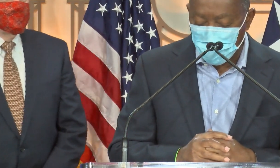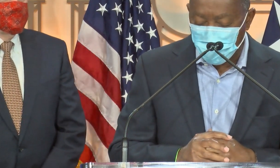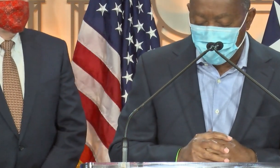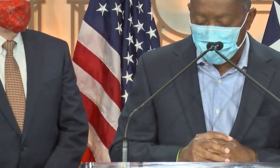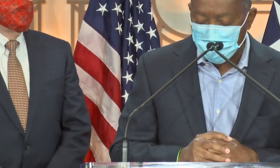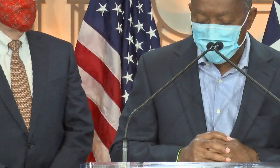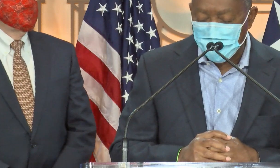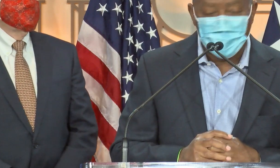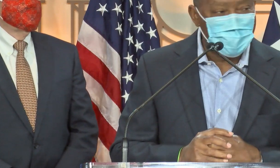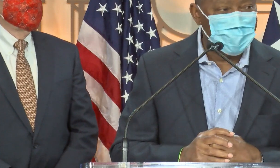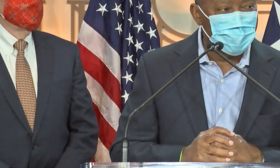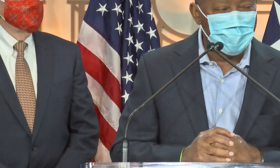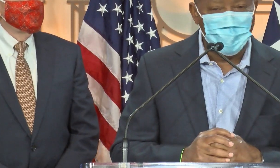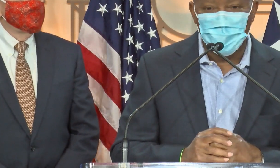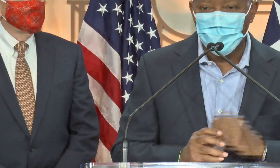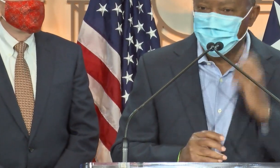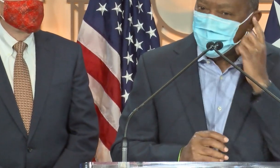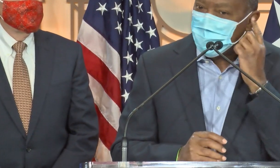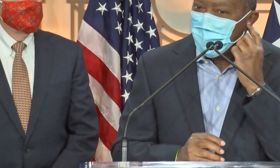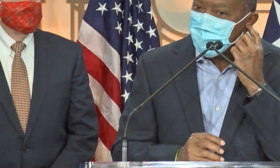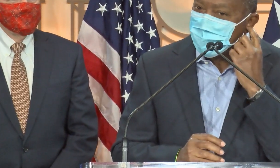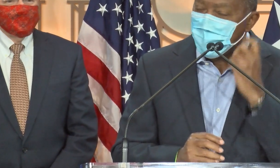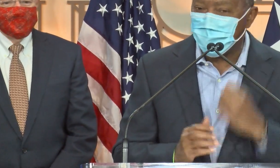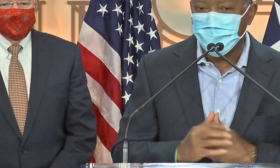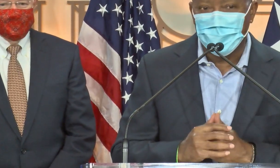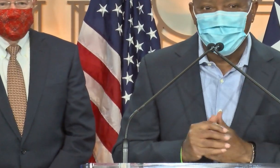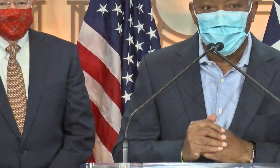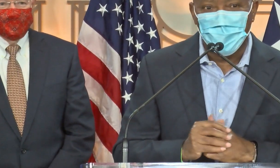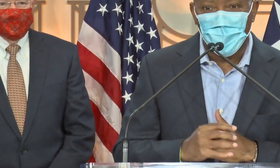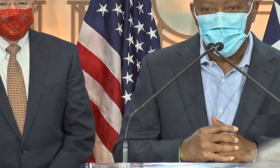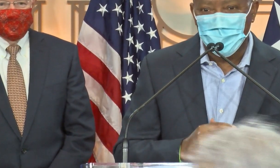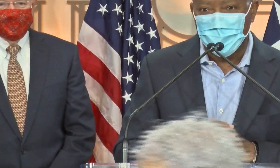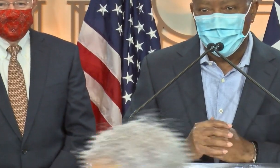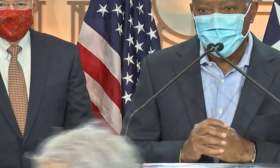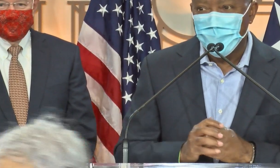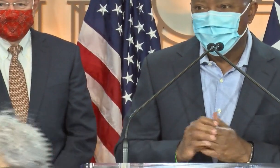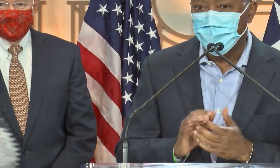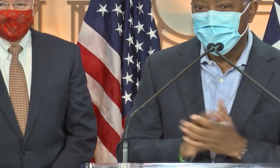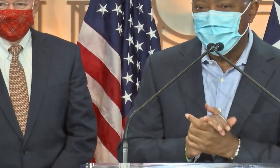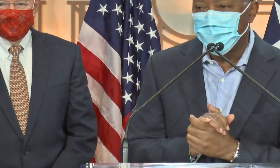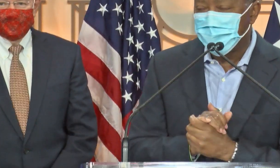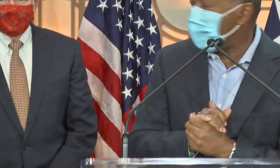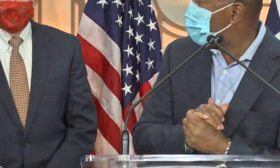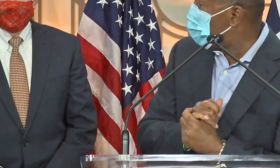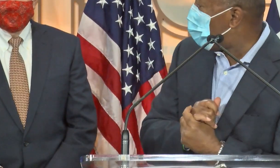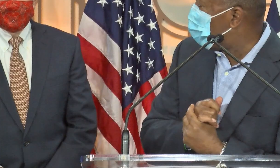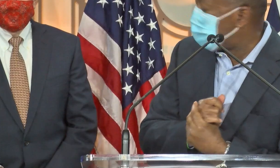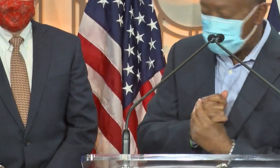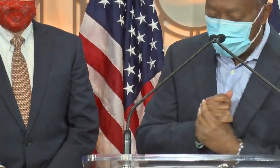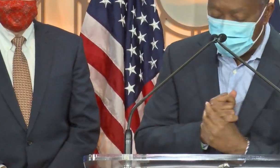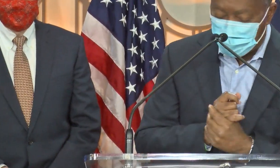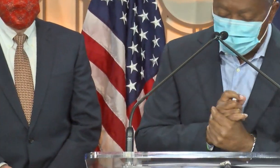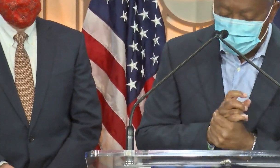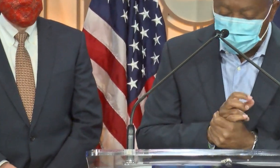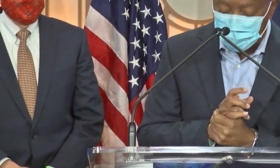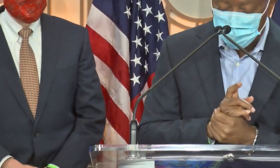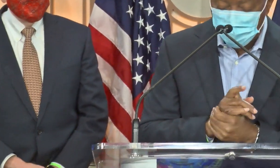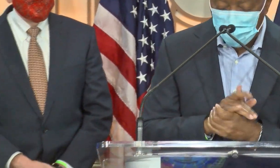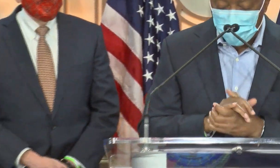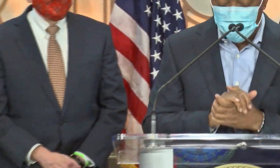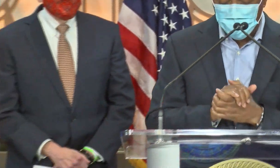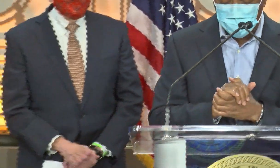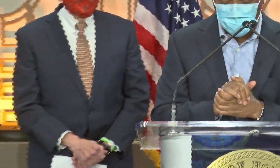event program and to the city of Houston. You can always count on Cigna. They've always been there. So, Jim, thank you all so very, very